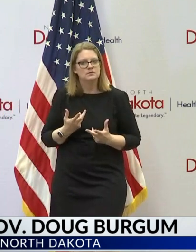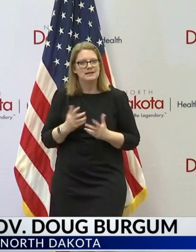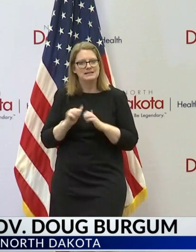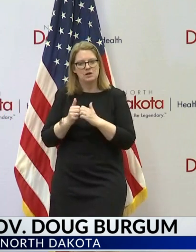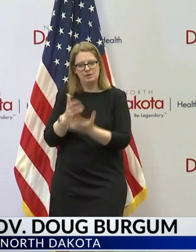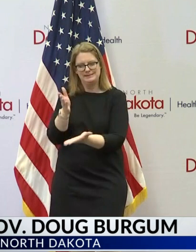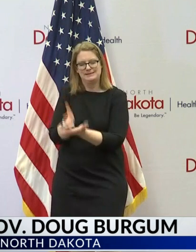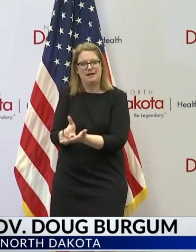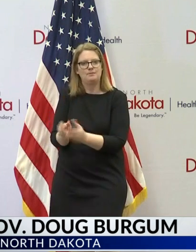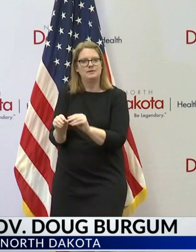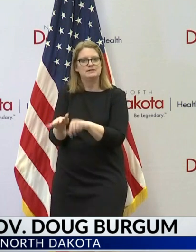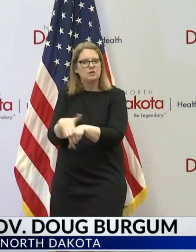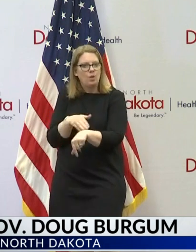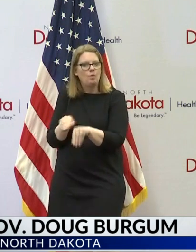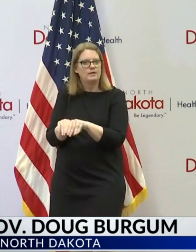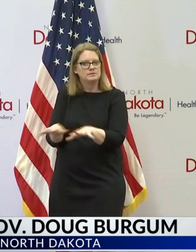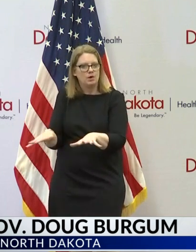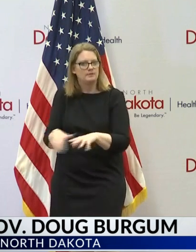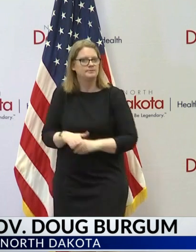to the ground.